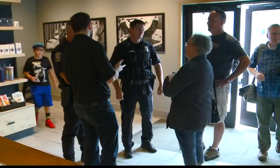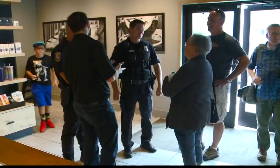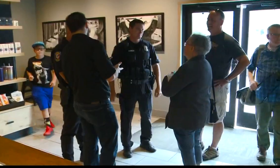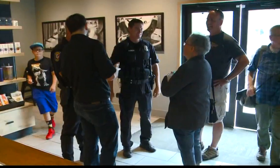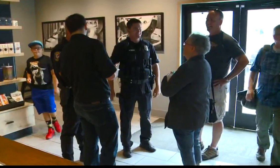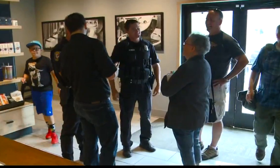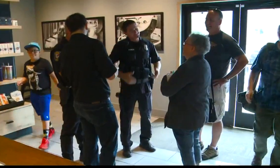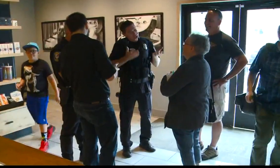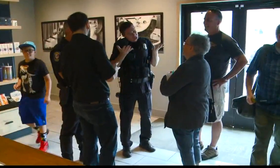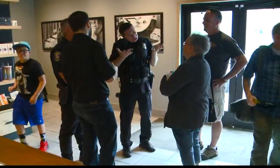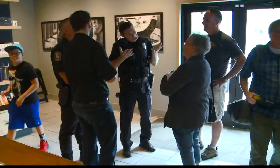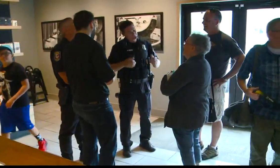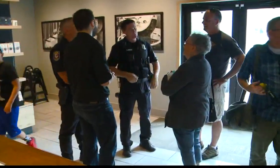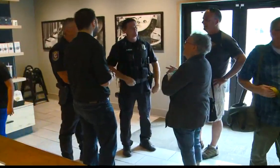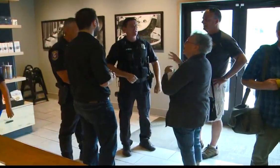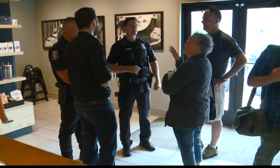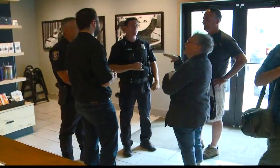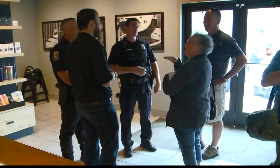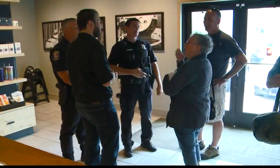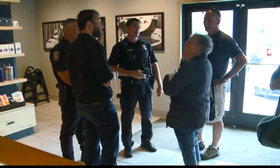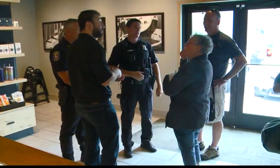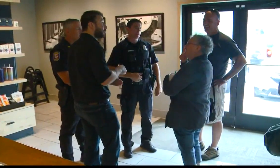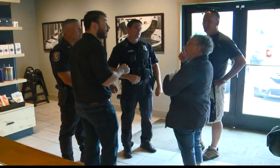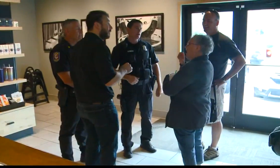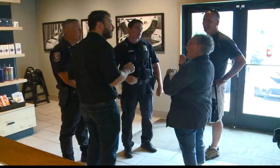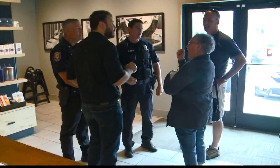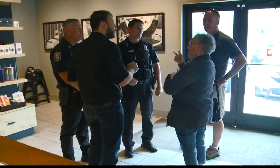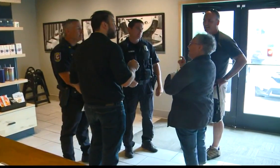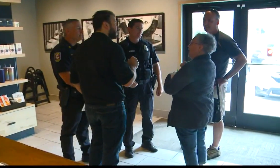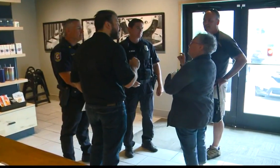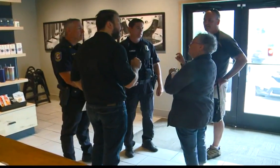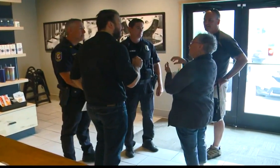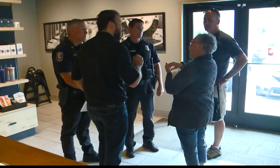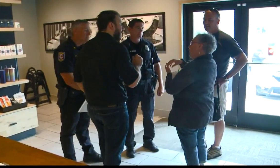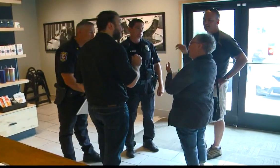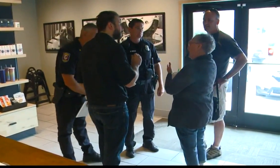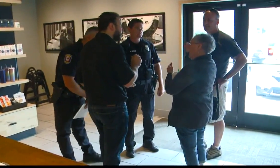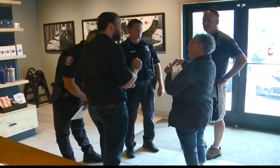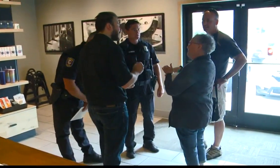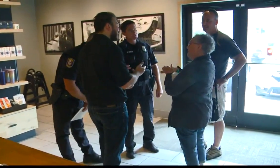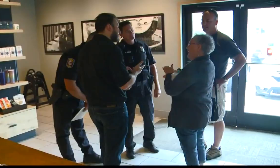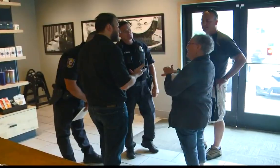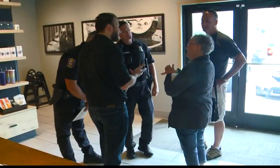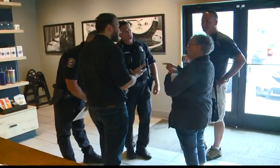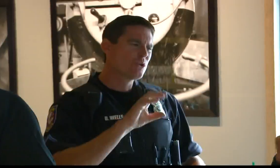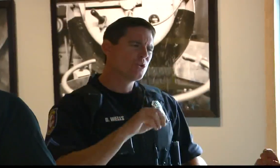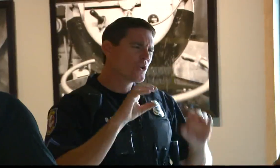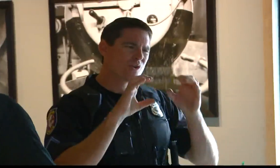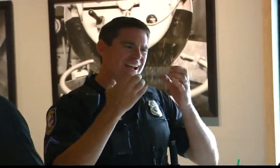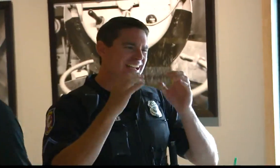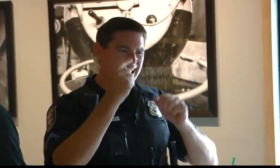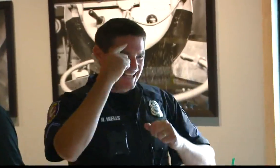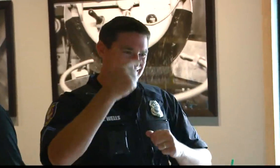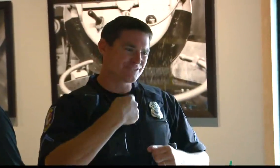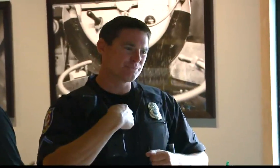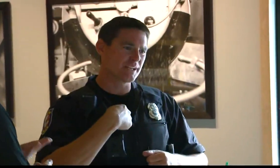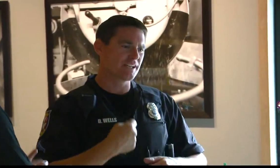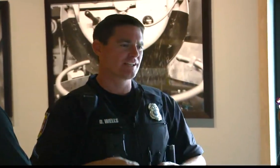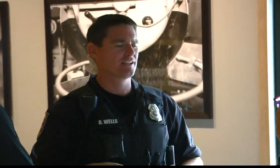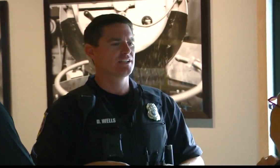Things tonight with a really great story. The Spokane police actually held a unique event earlier today. It's called coffee with a cop and the department